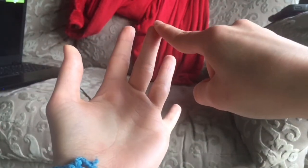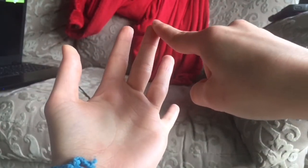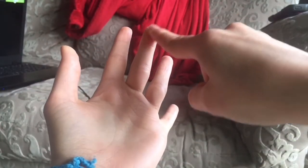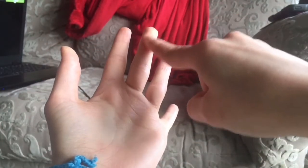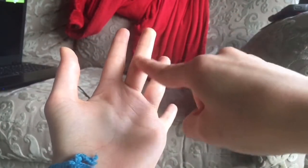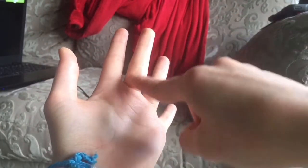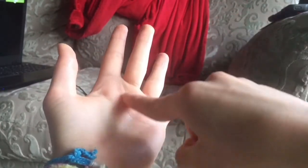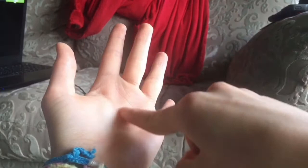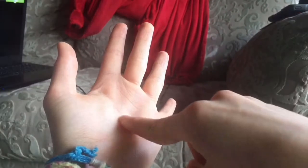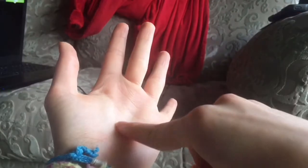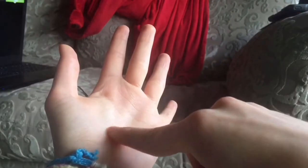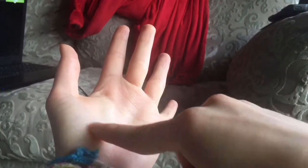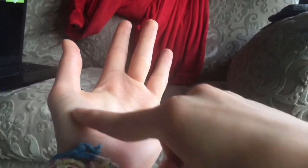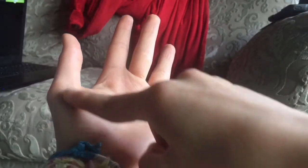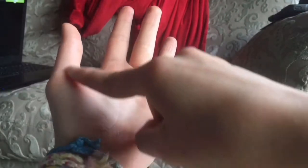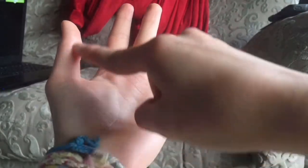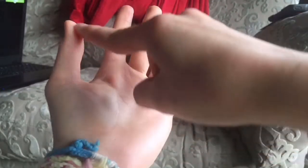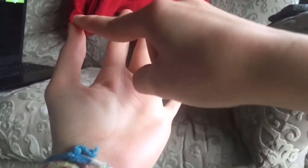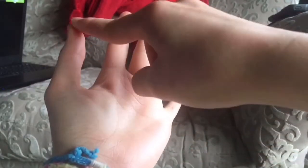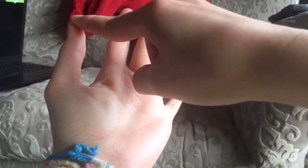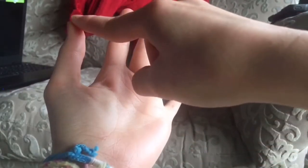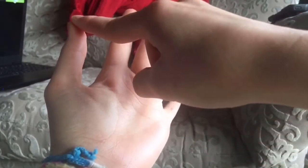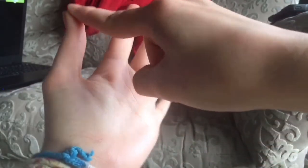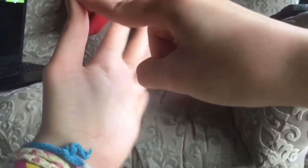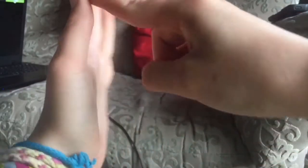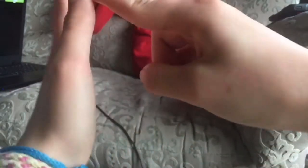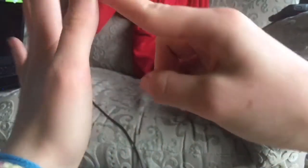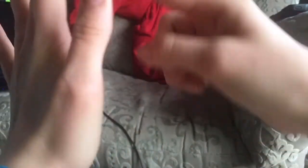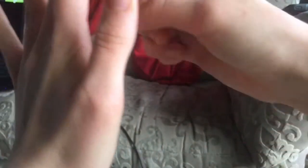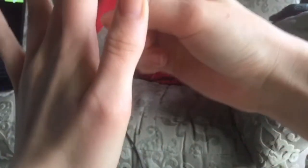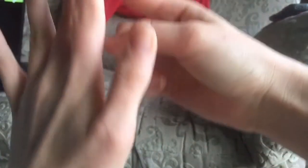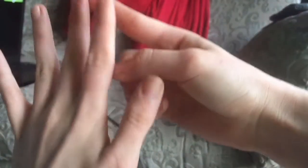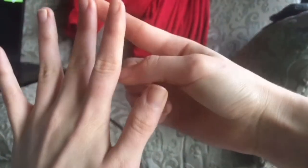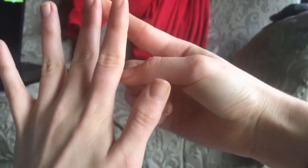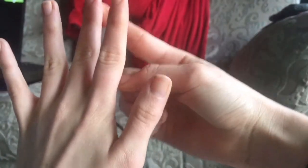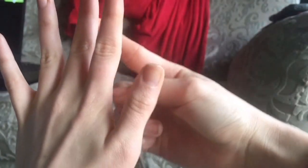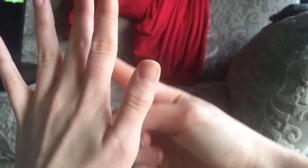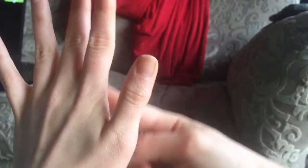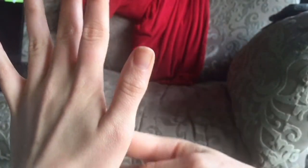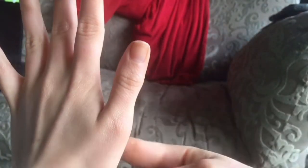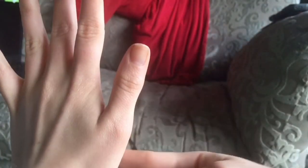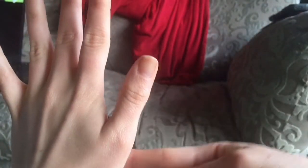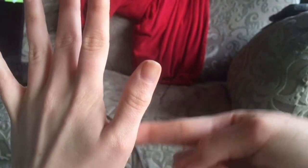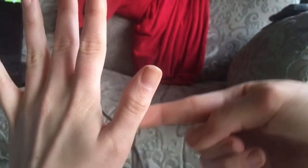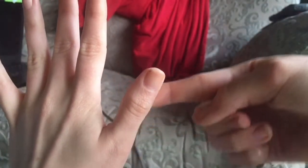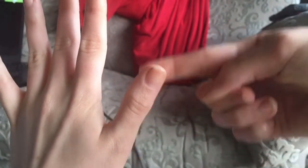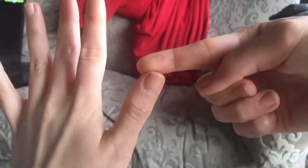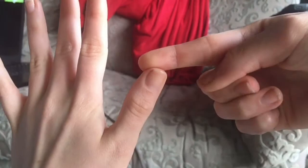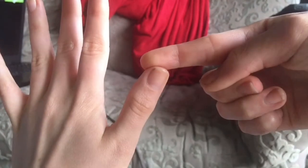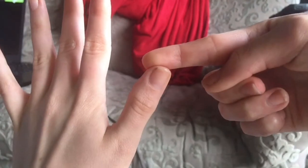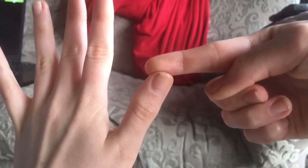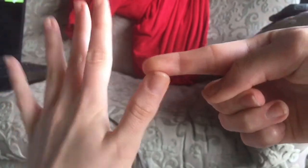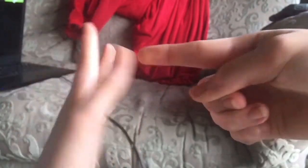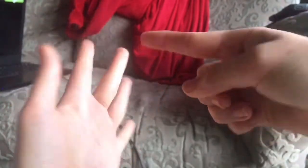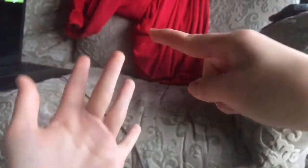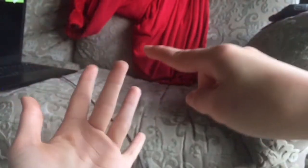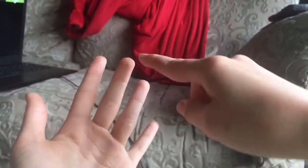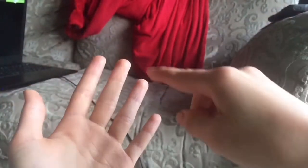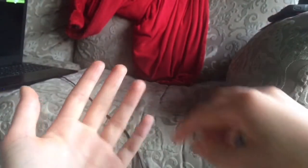your middle finger to your thumb, and you would do this the other way around so other people can see it.